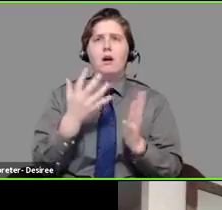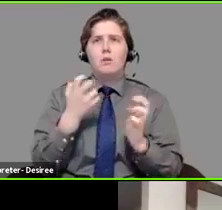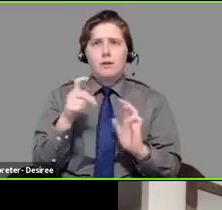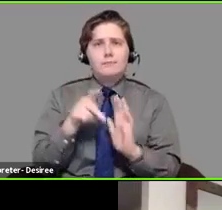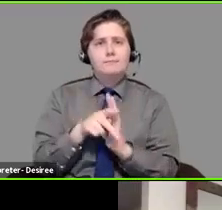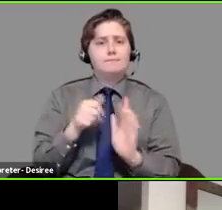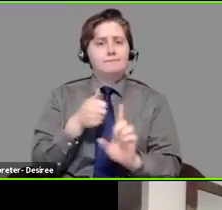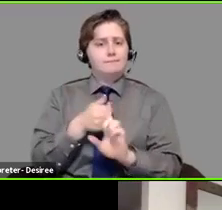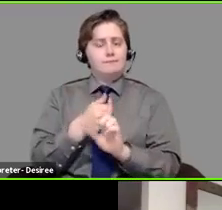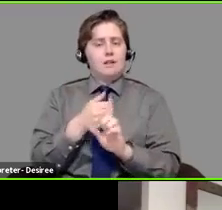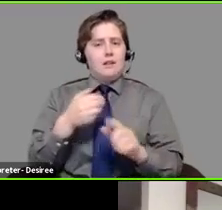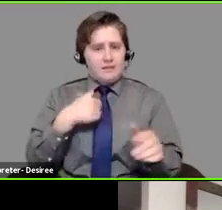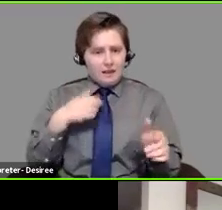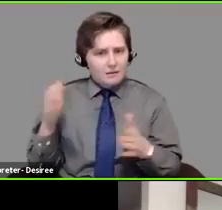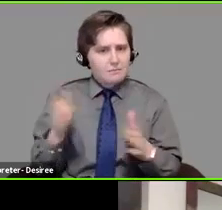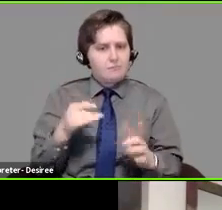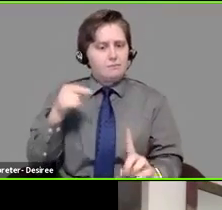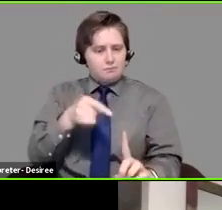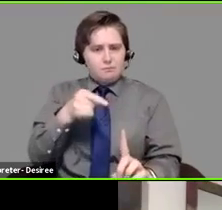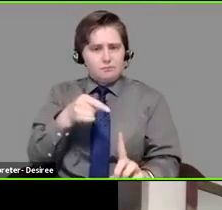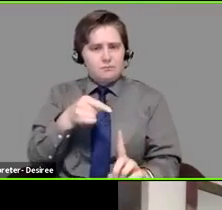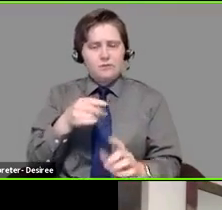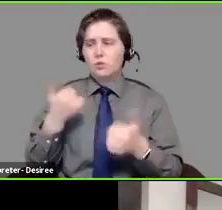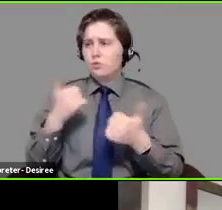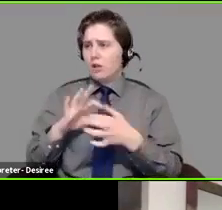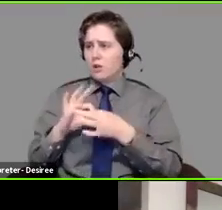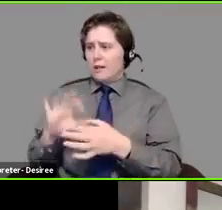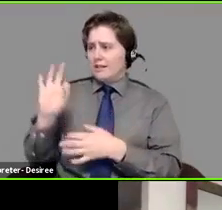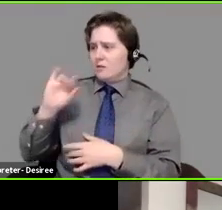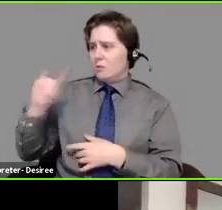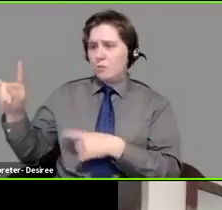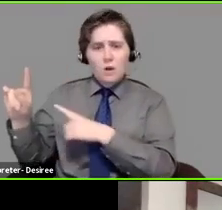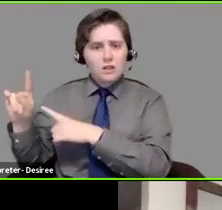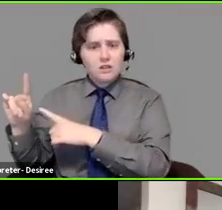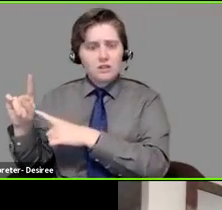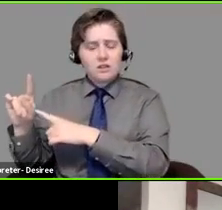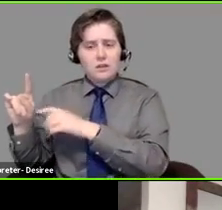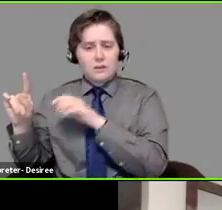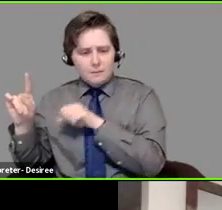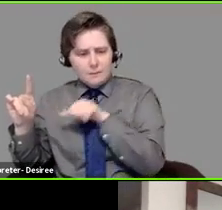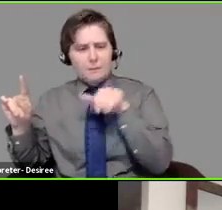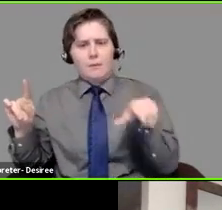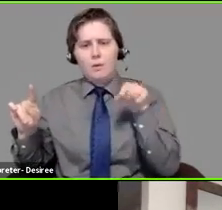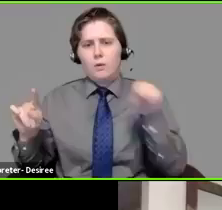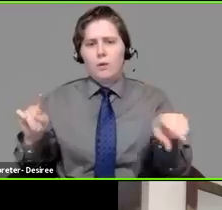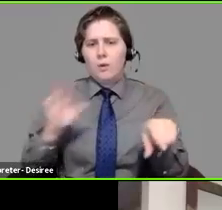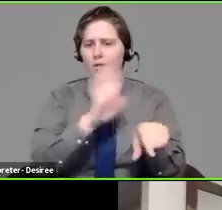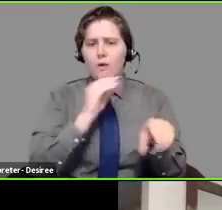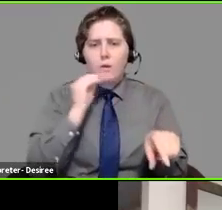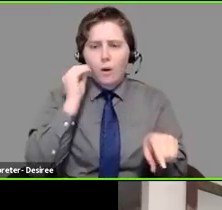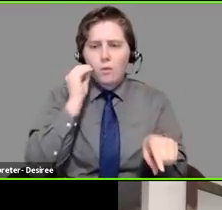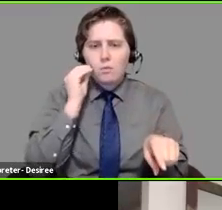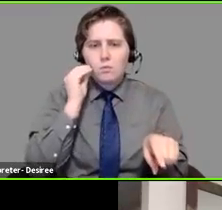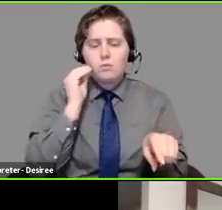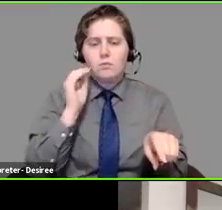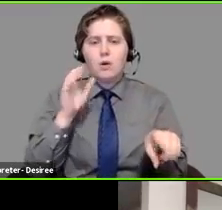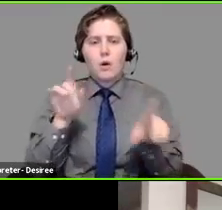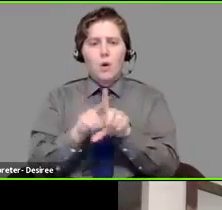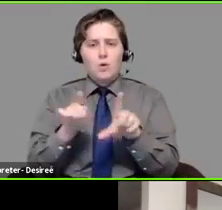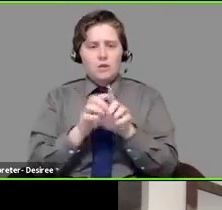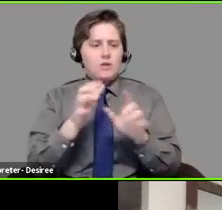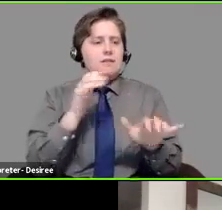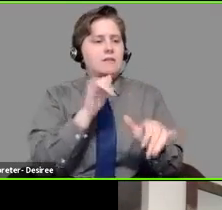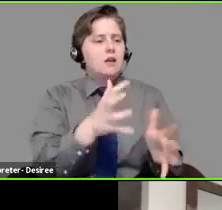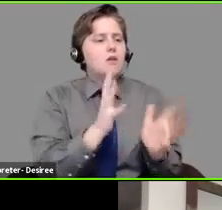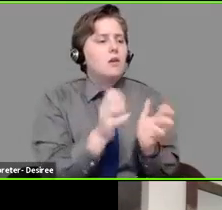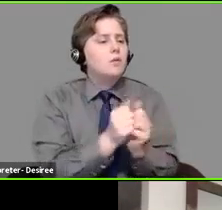suicidal and they had intention. So to coordinate 911 to deploy them to someone's home and to keep them on the